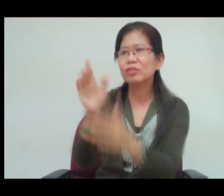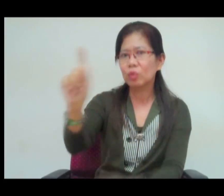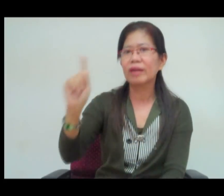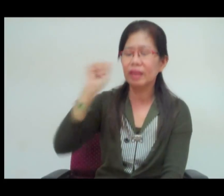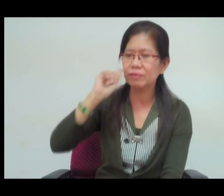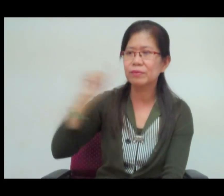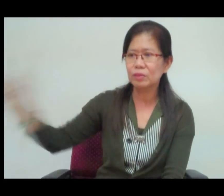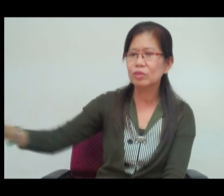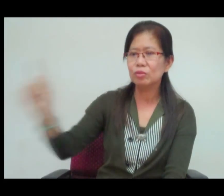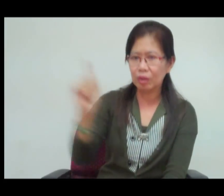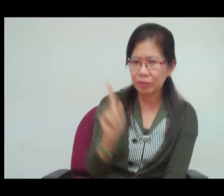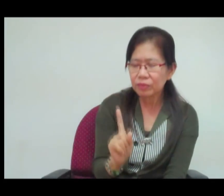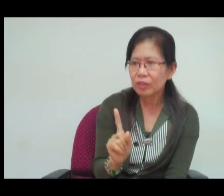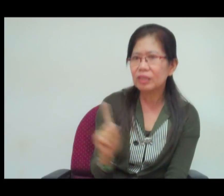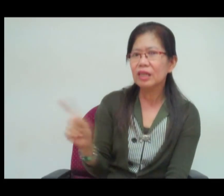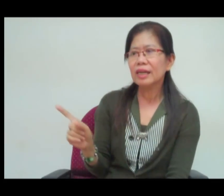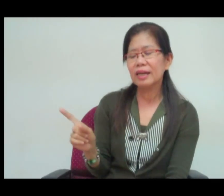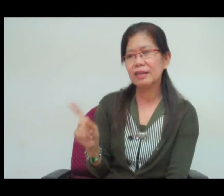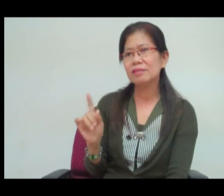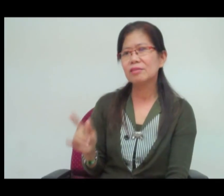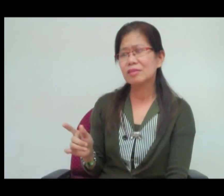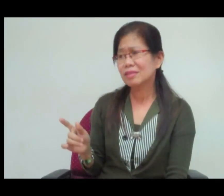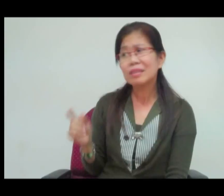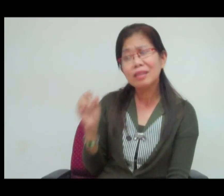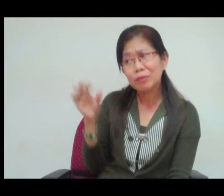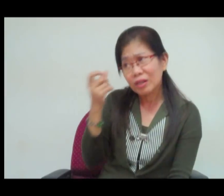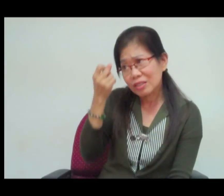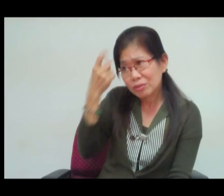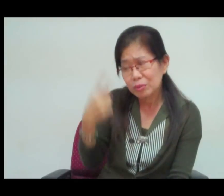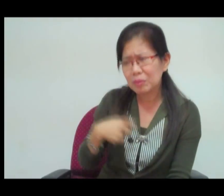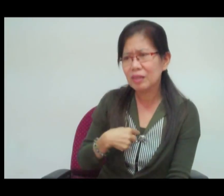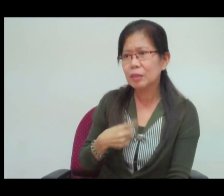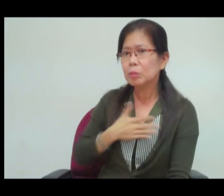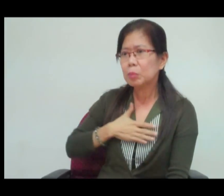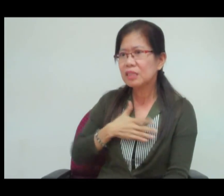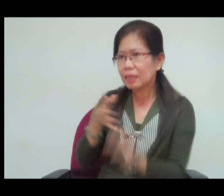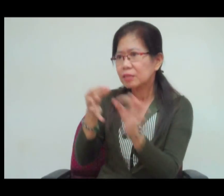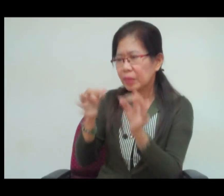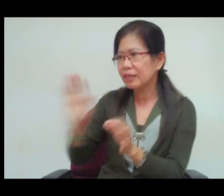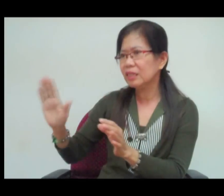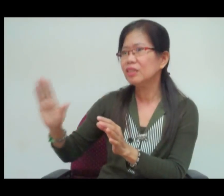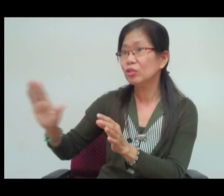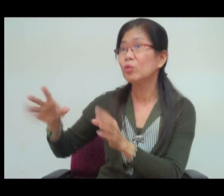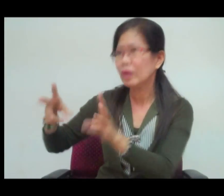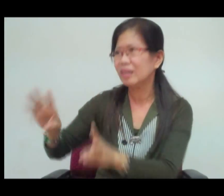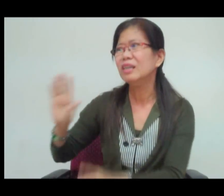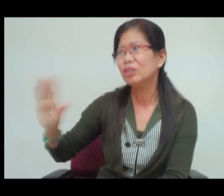deaf to come in front, and if you understood me, please explain in your way, in your deaf